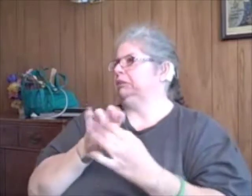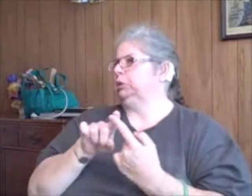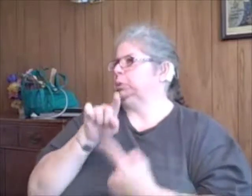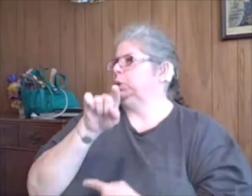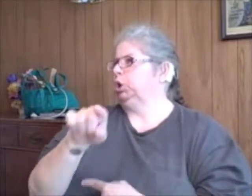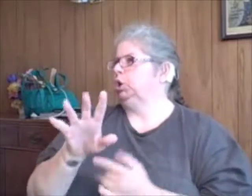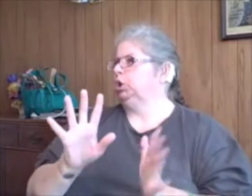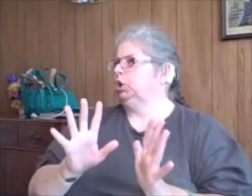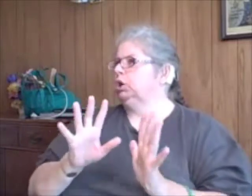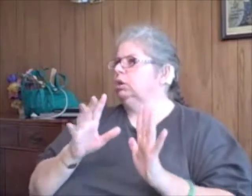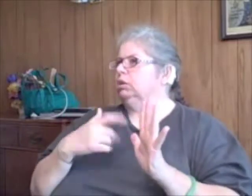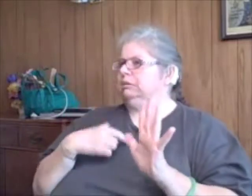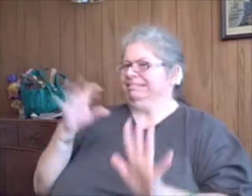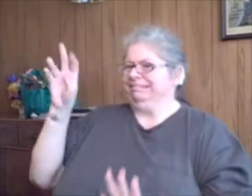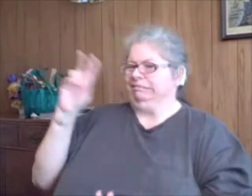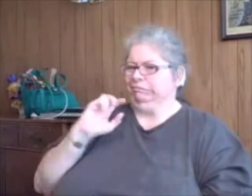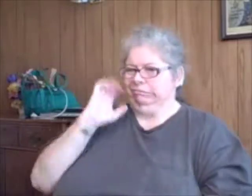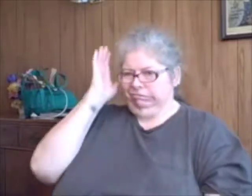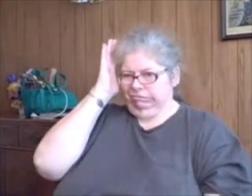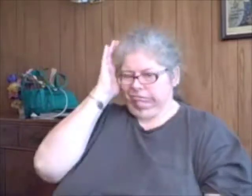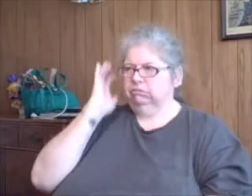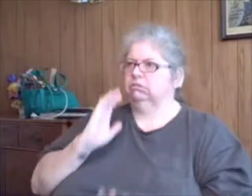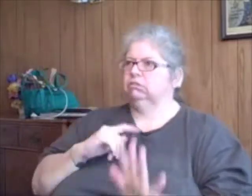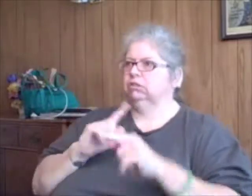like her. I couldn't look at Mary.